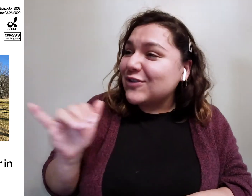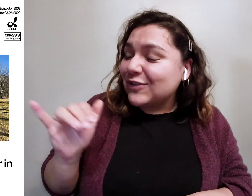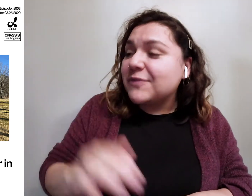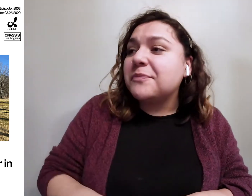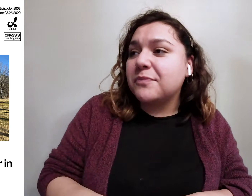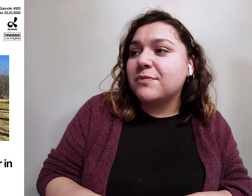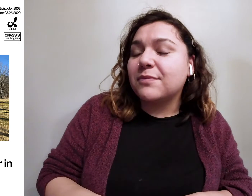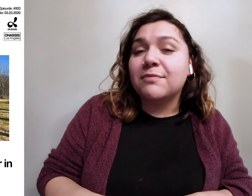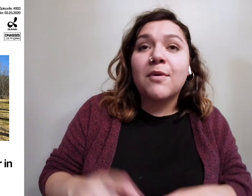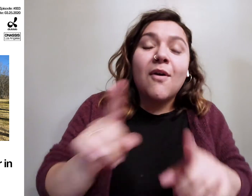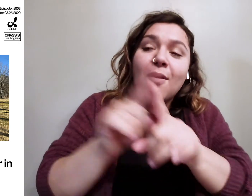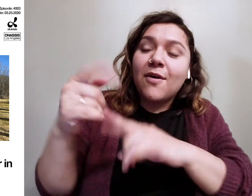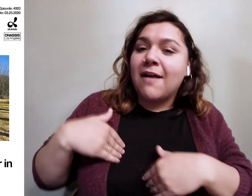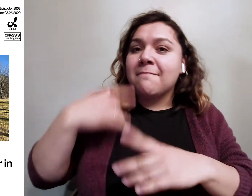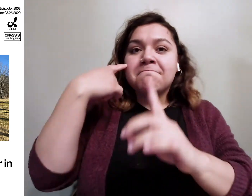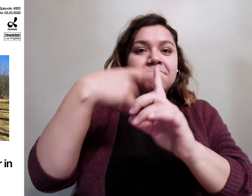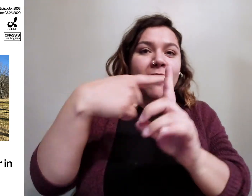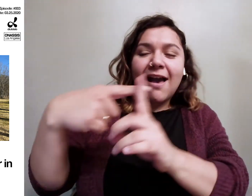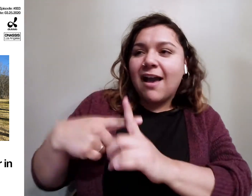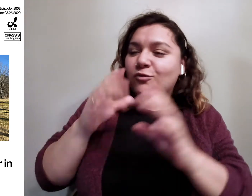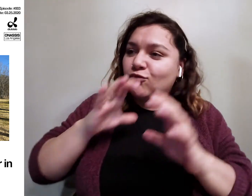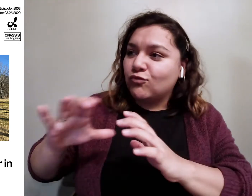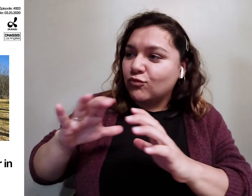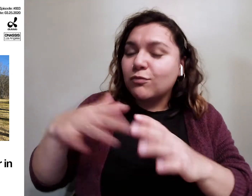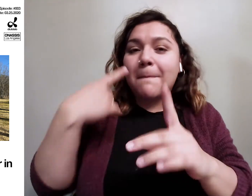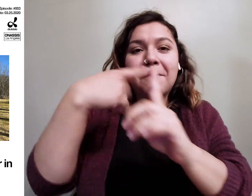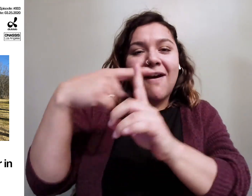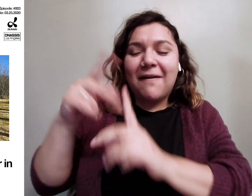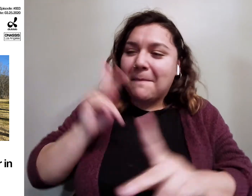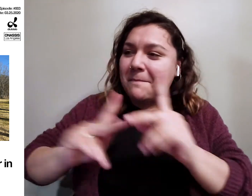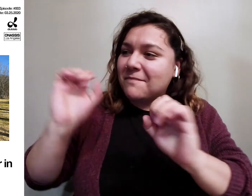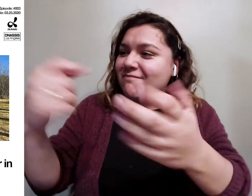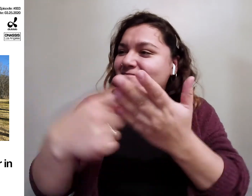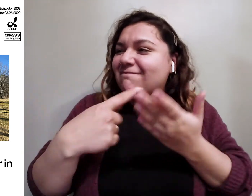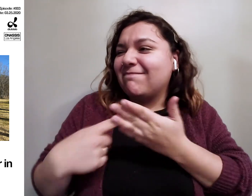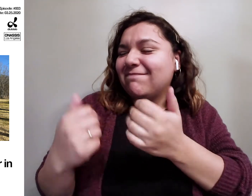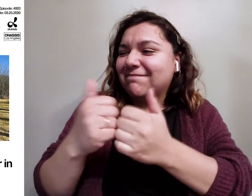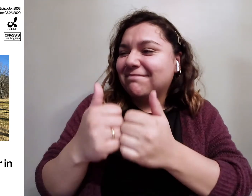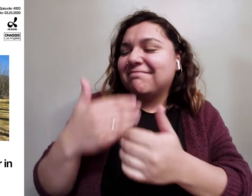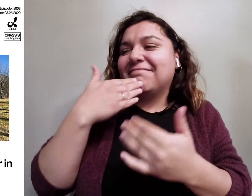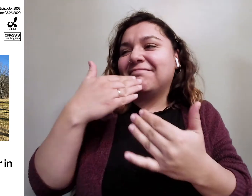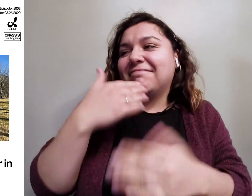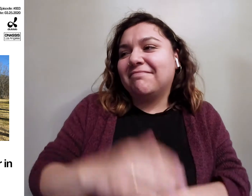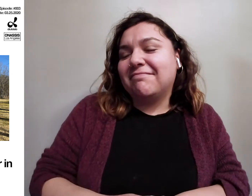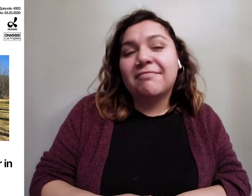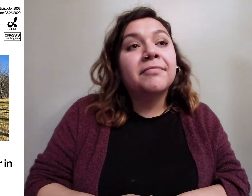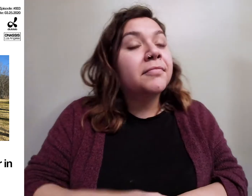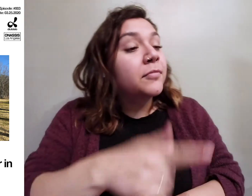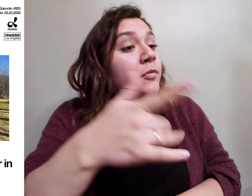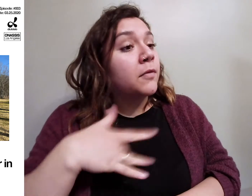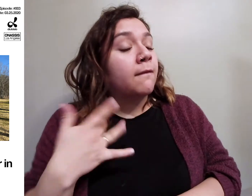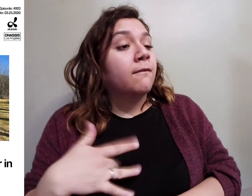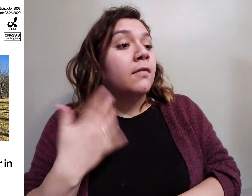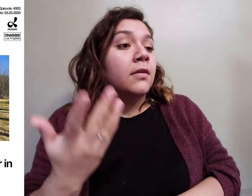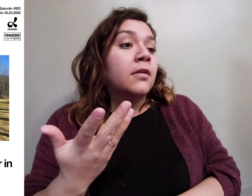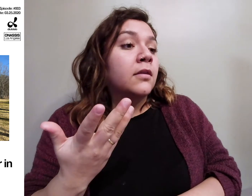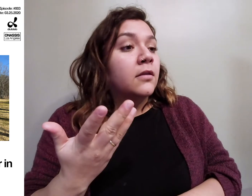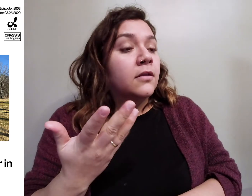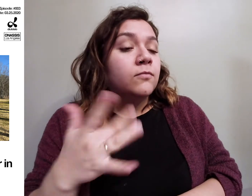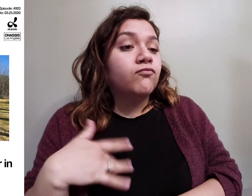and to have positive things to do and positive people to speak to. So thank you. Do you feel